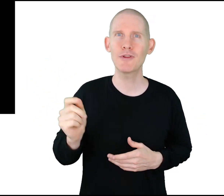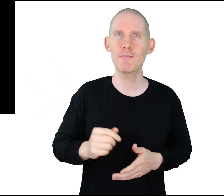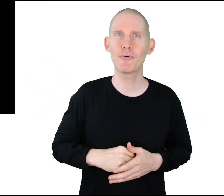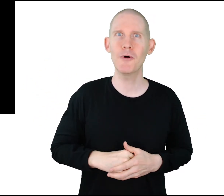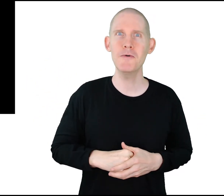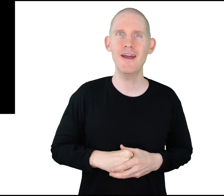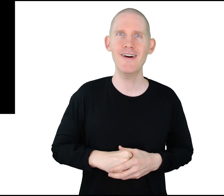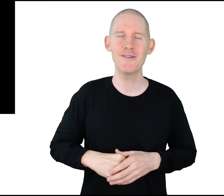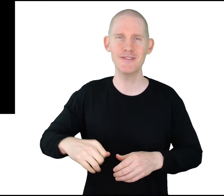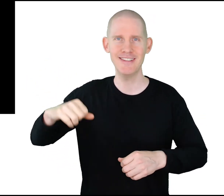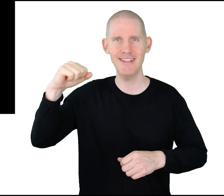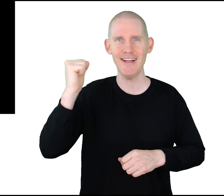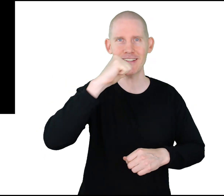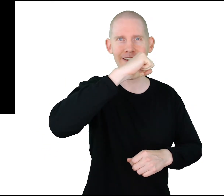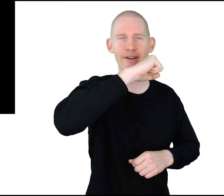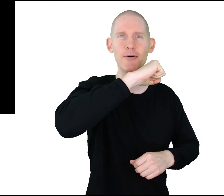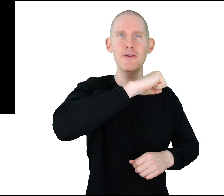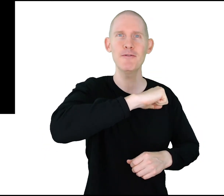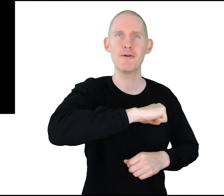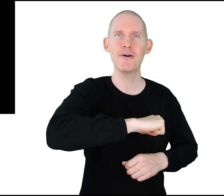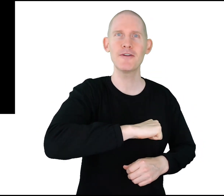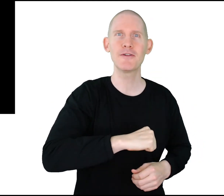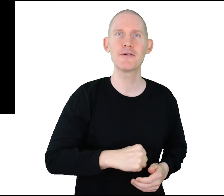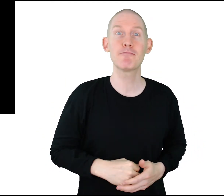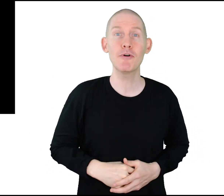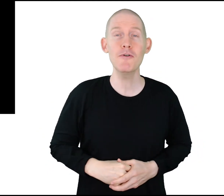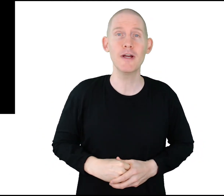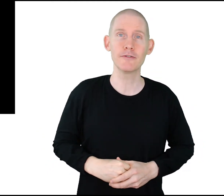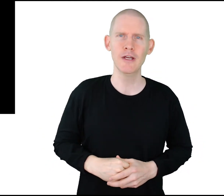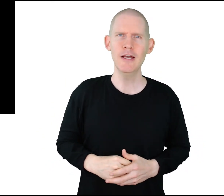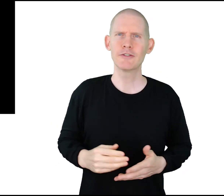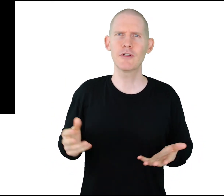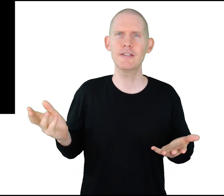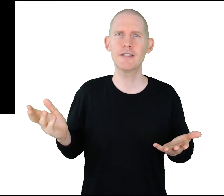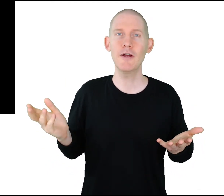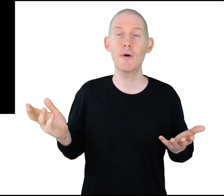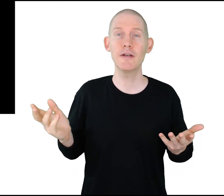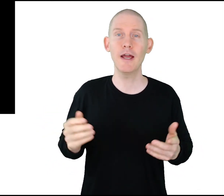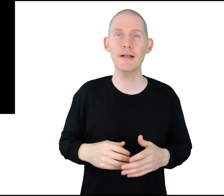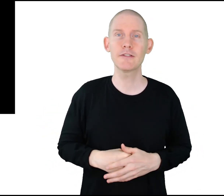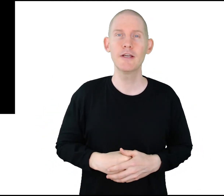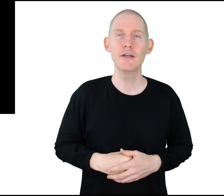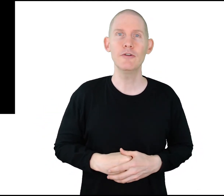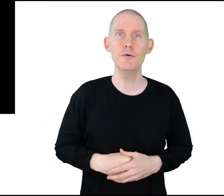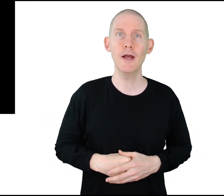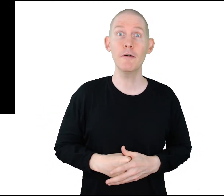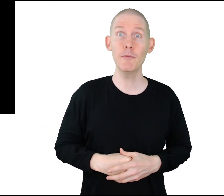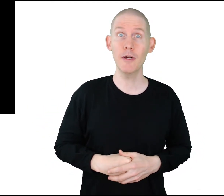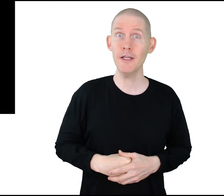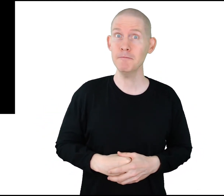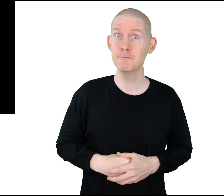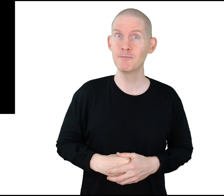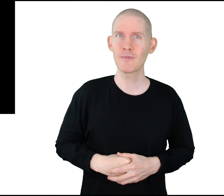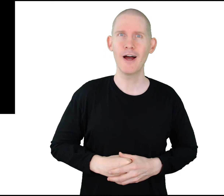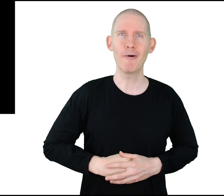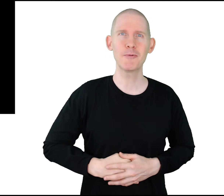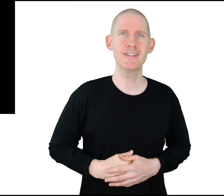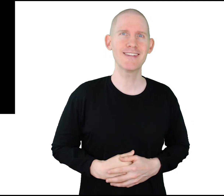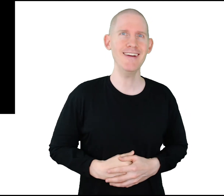the pronoun. Yes, and I know that you've already learned pronouns. So let's say I wanted to ask, you have money? How do we sign